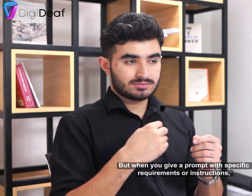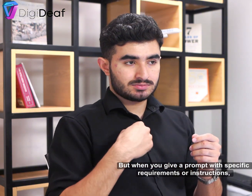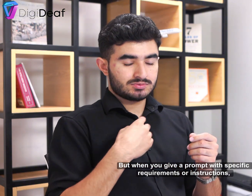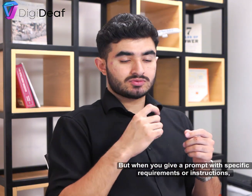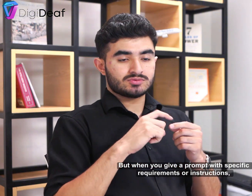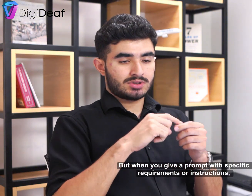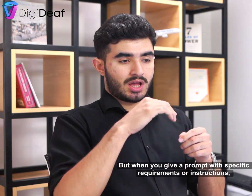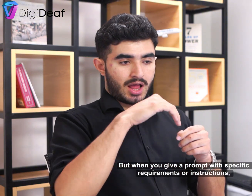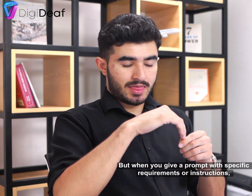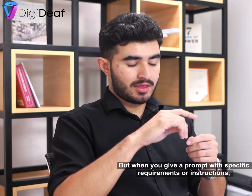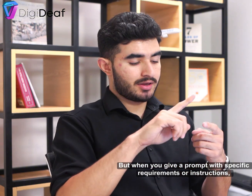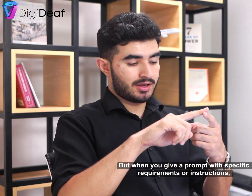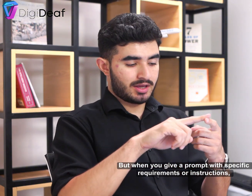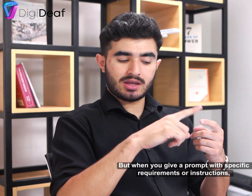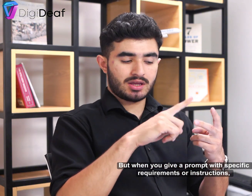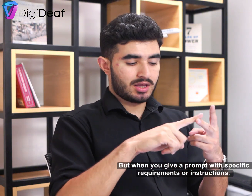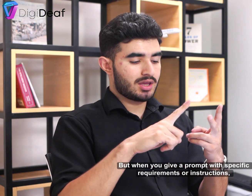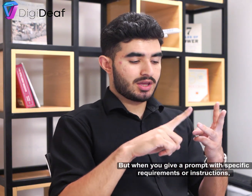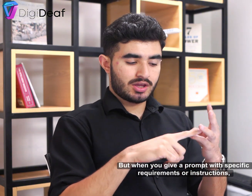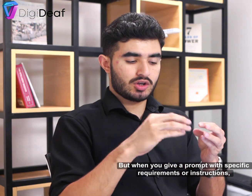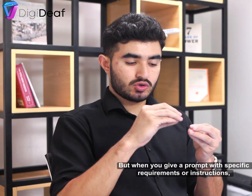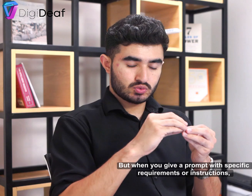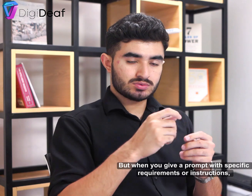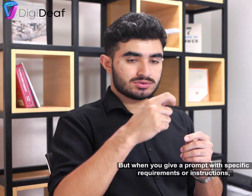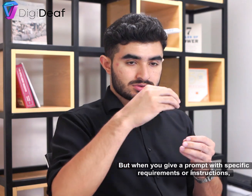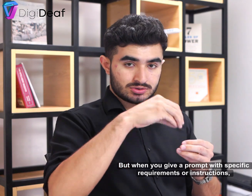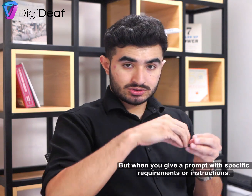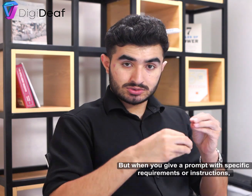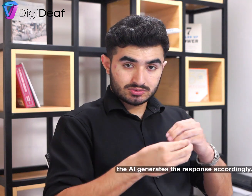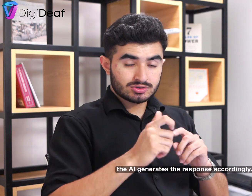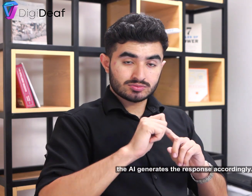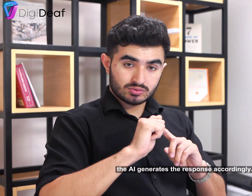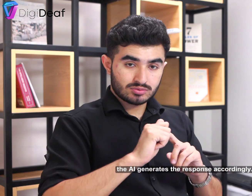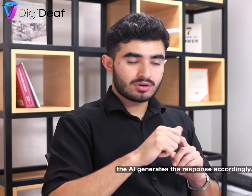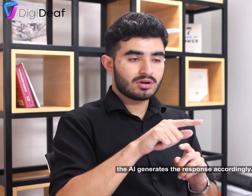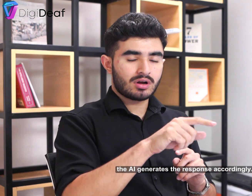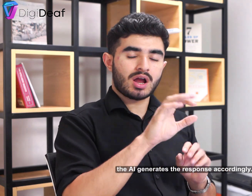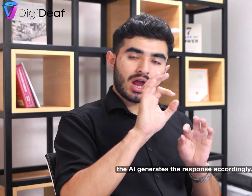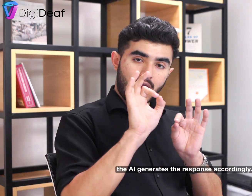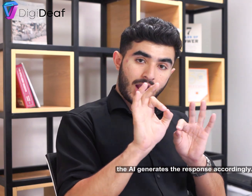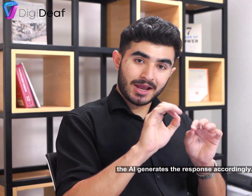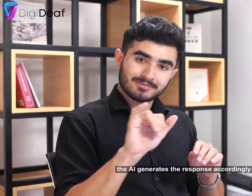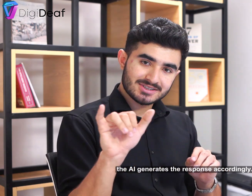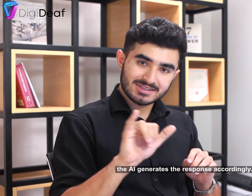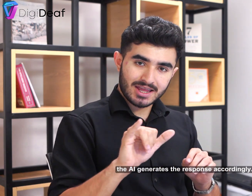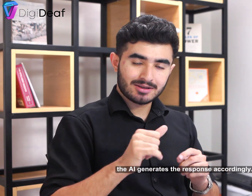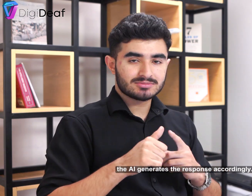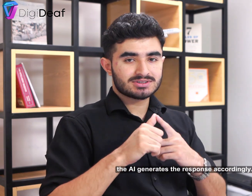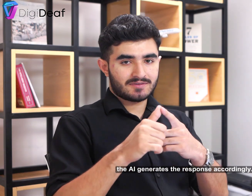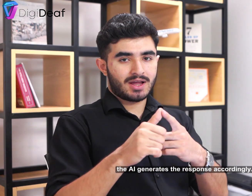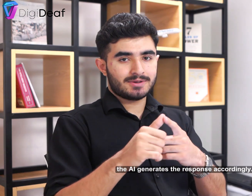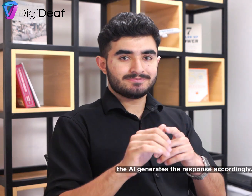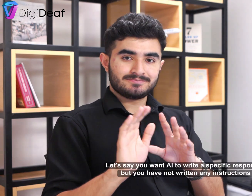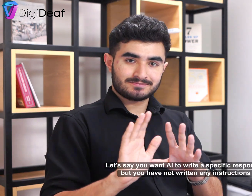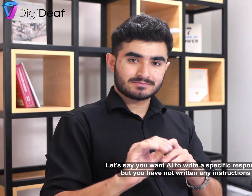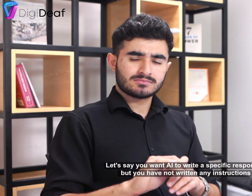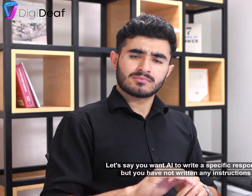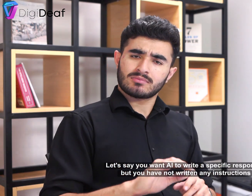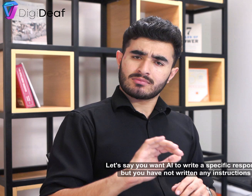specific requirements or instructions, the AI generates the response accordingly. Let's say you want AI to